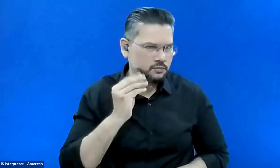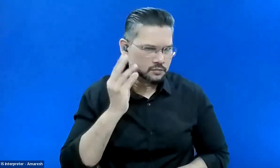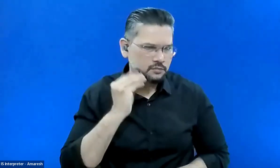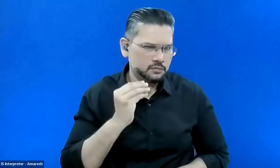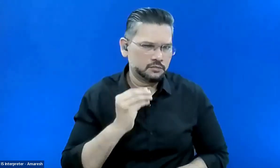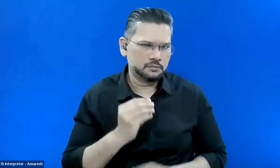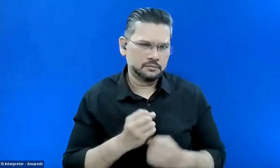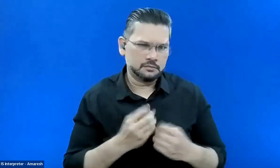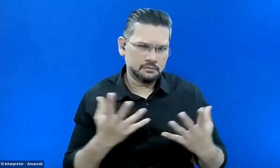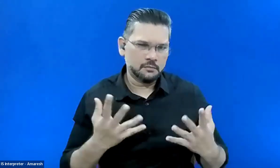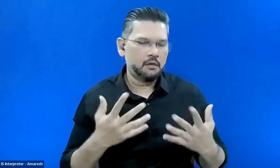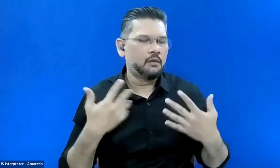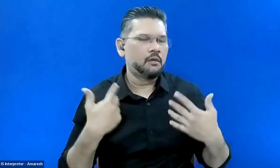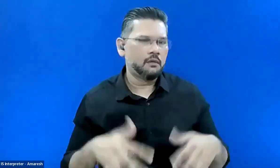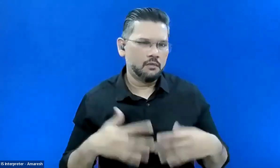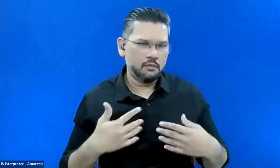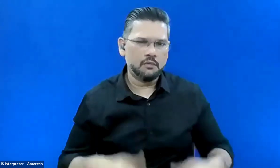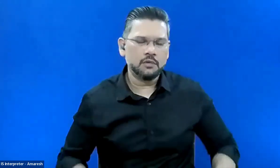with,